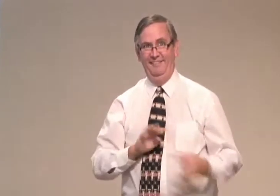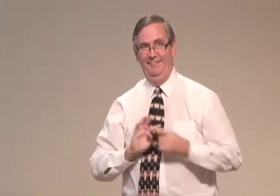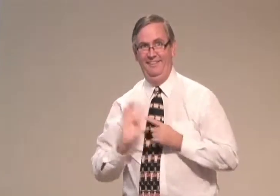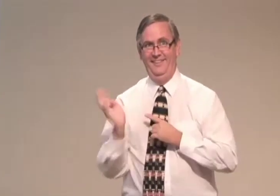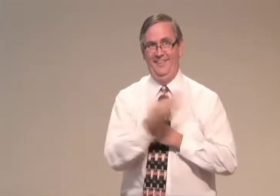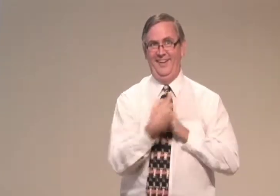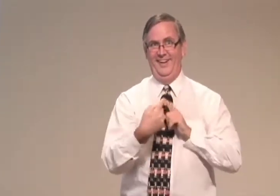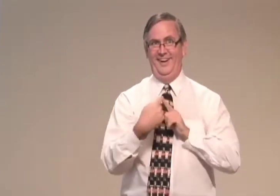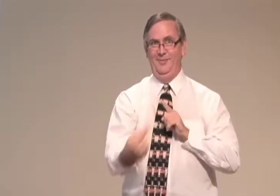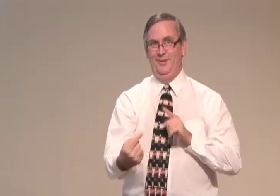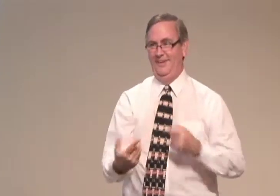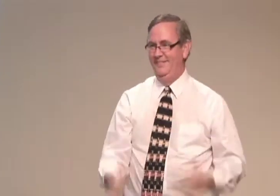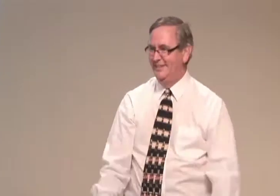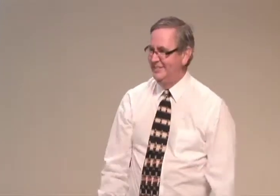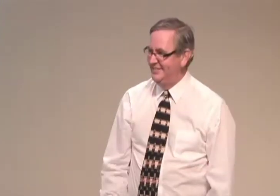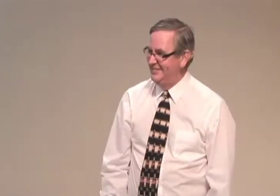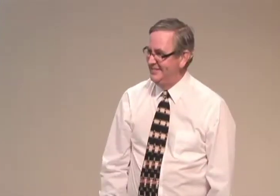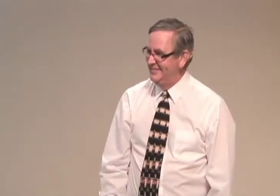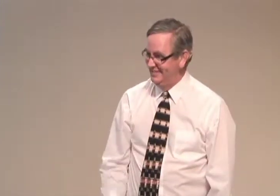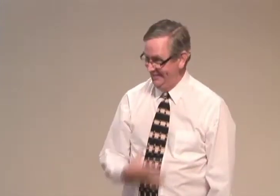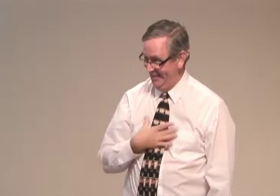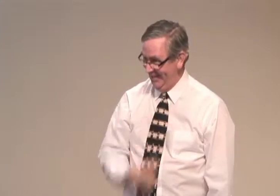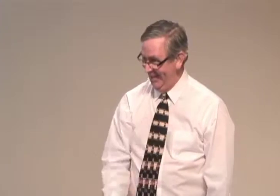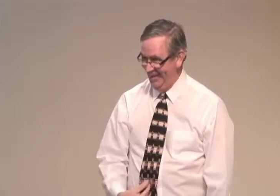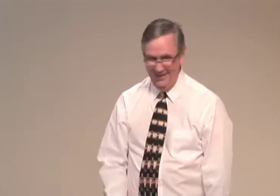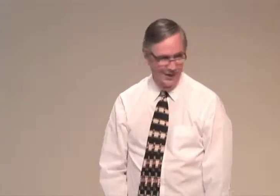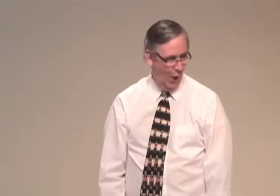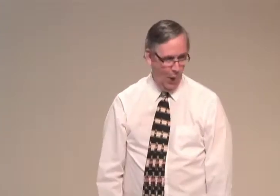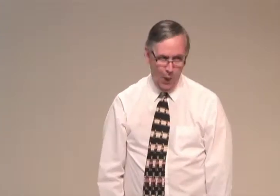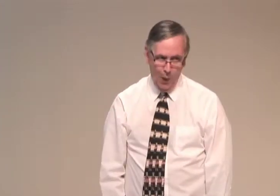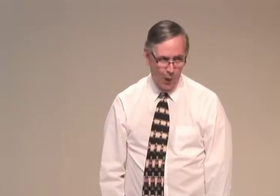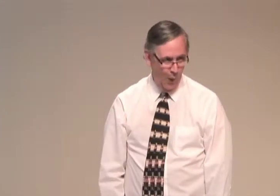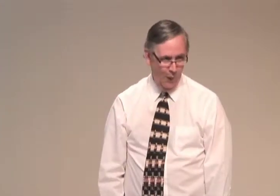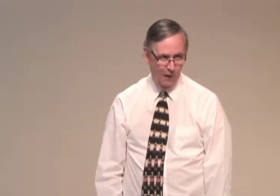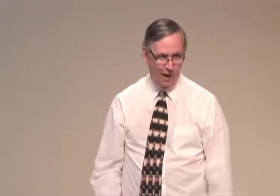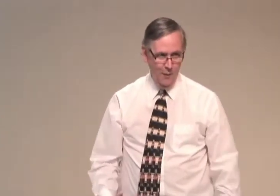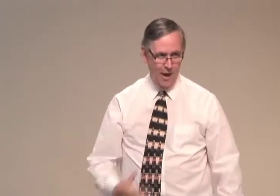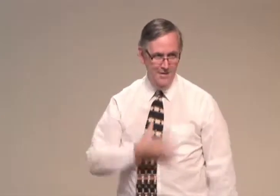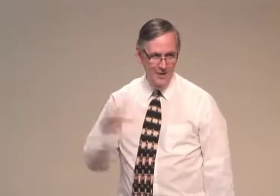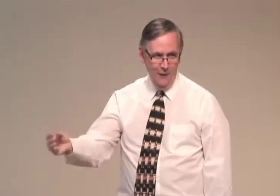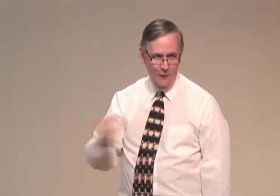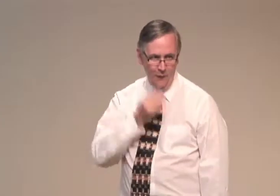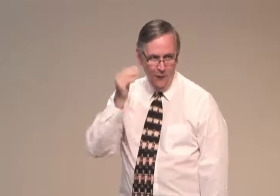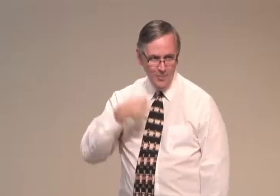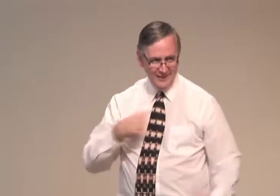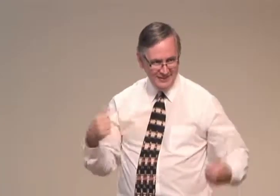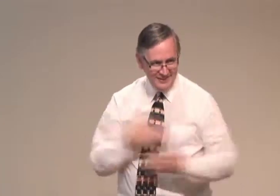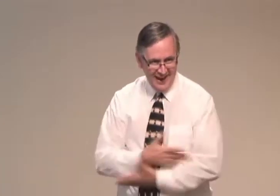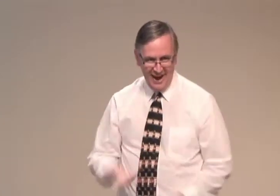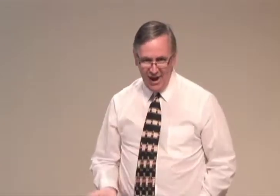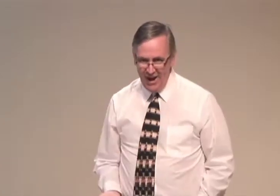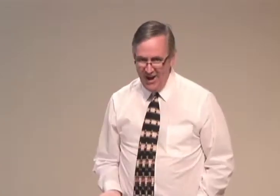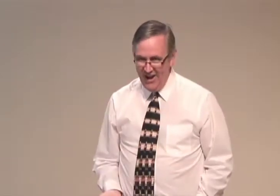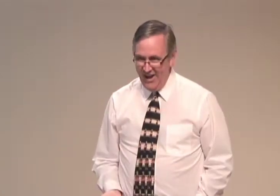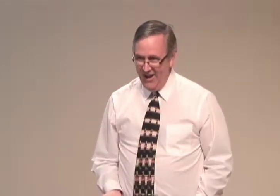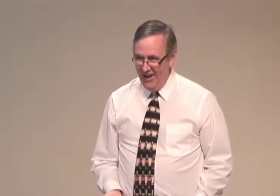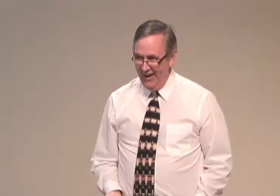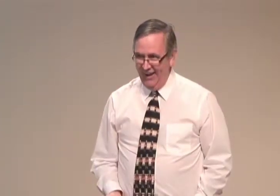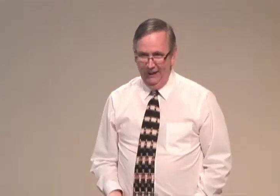wrong. I'm like, wow, I got a whole fleet of enemies. I was ready to pack it up and go home. I was